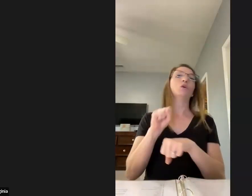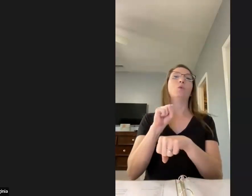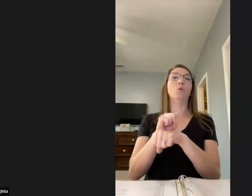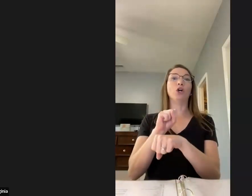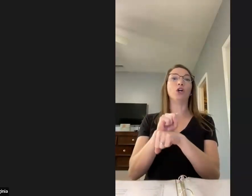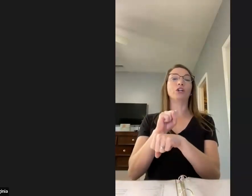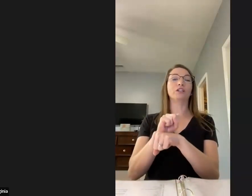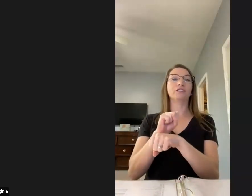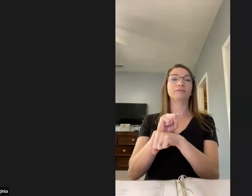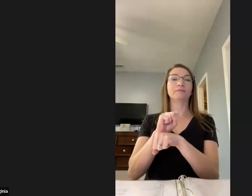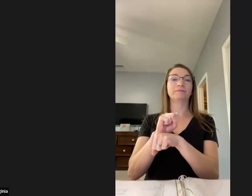Work,